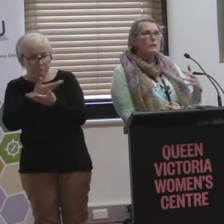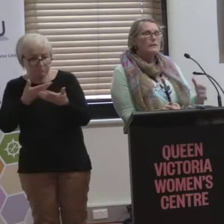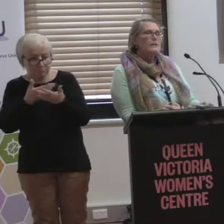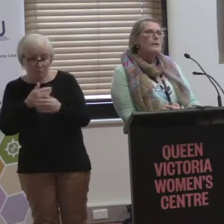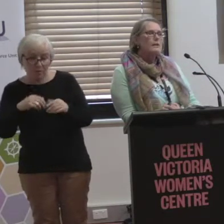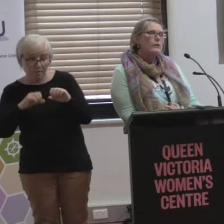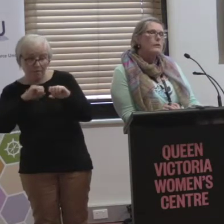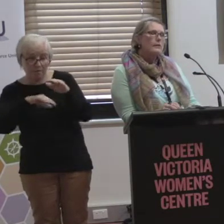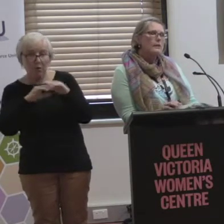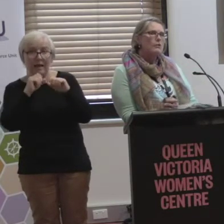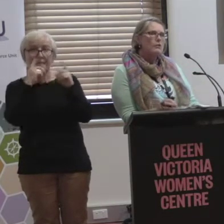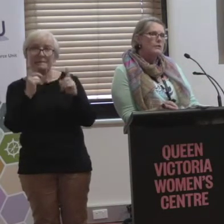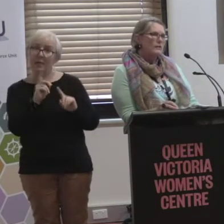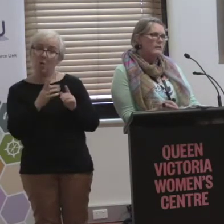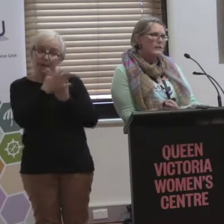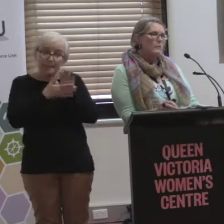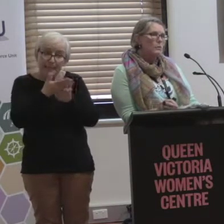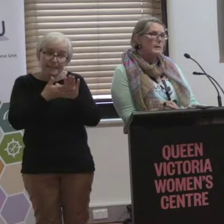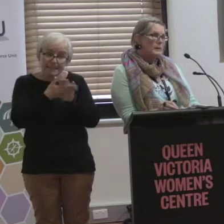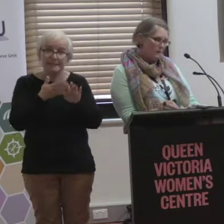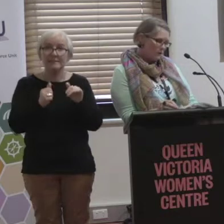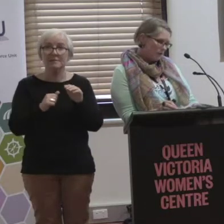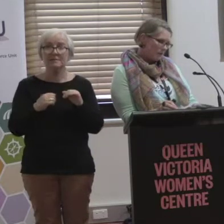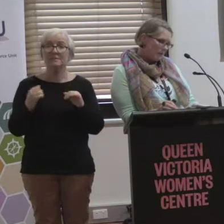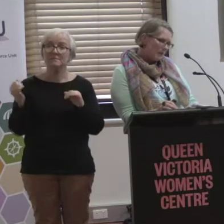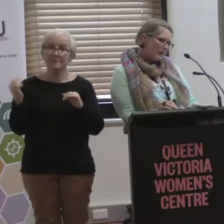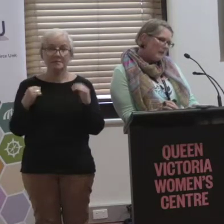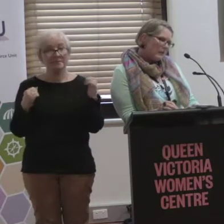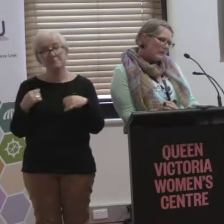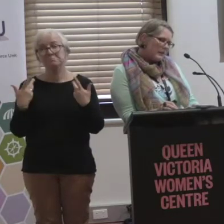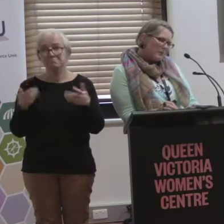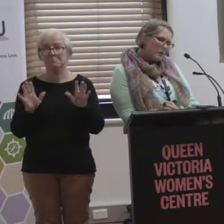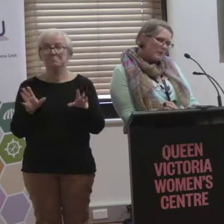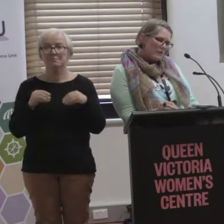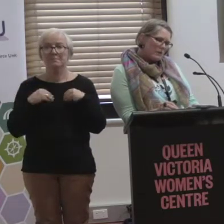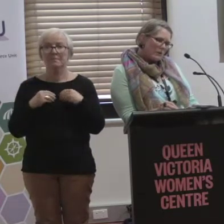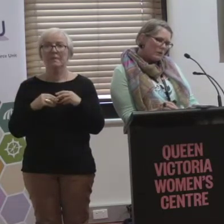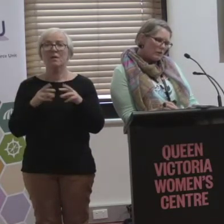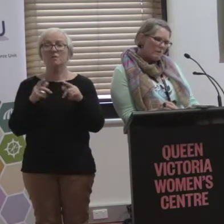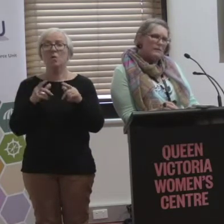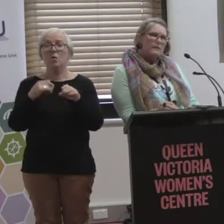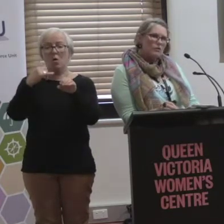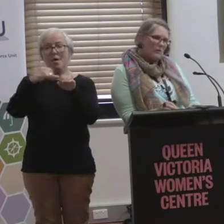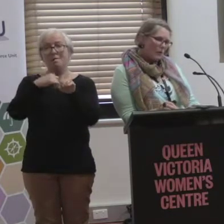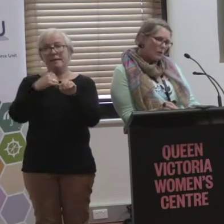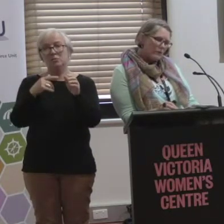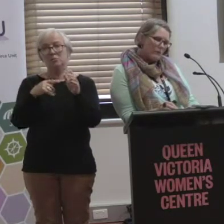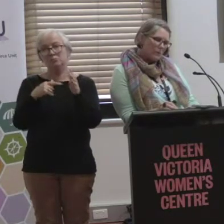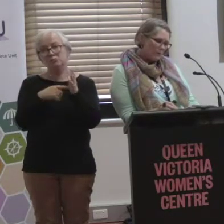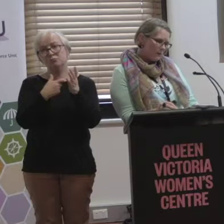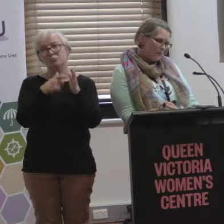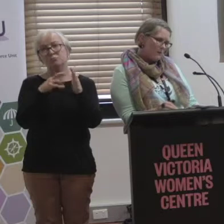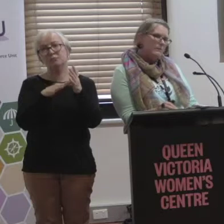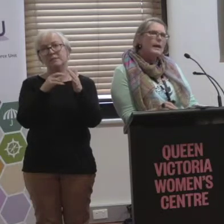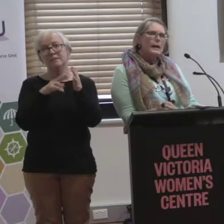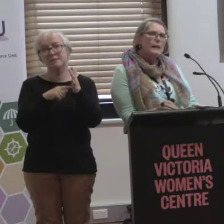a full understanding of what the connotations of such a statement would be in the future. For the appointment of a medical treatment decision maker or